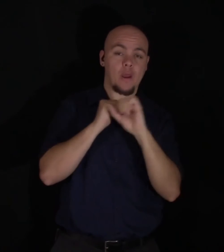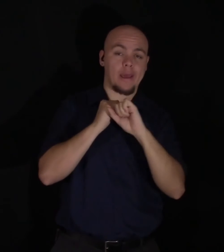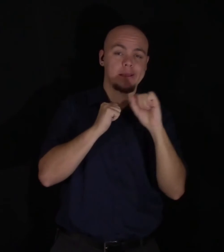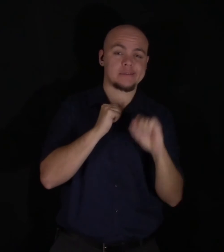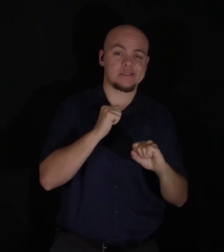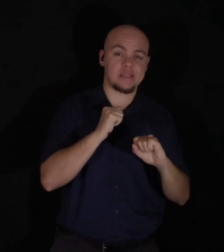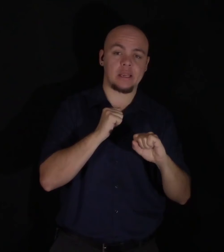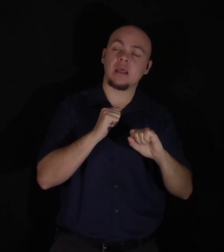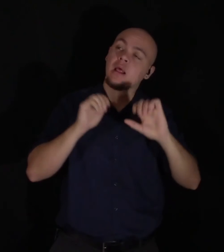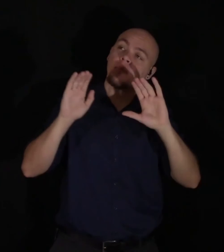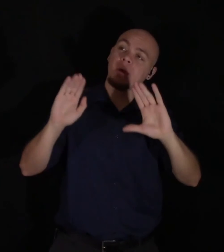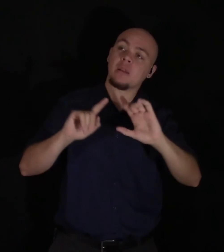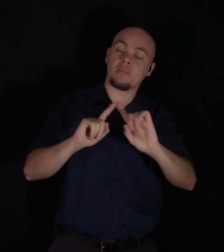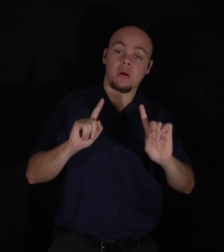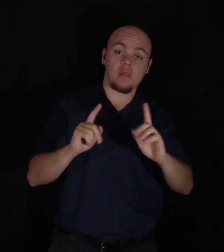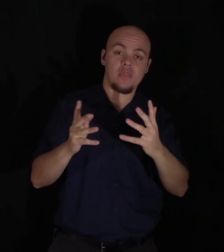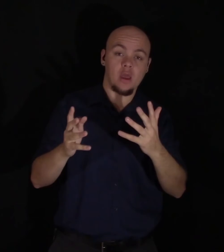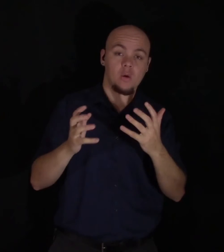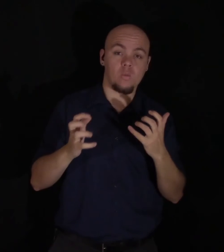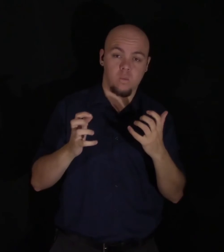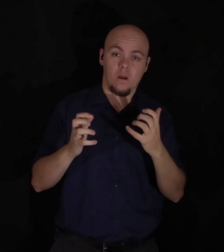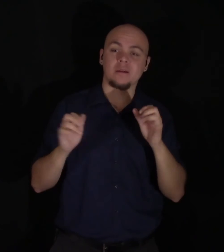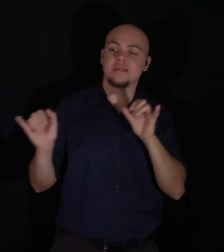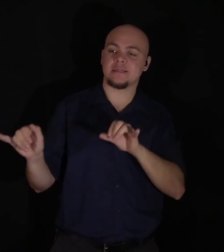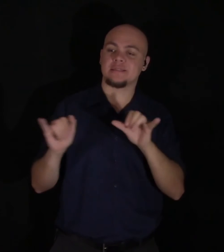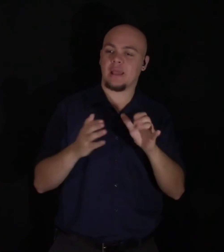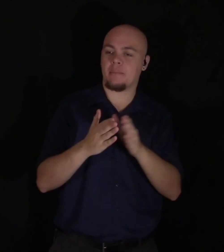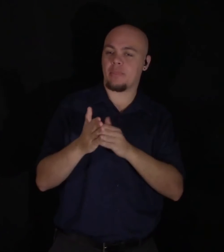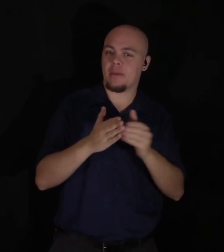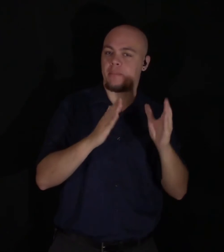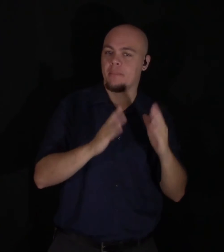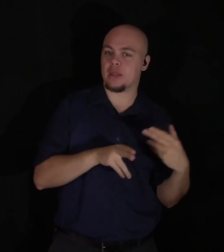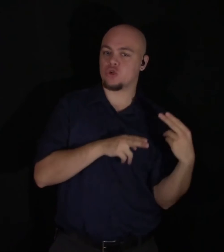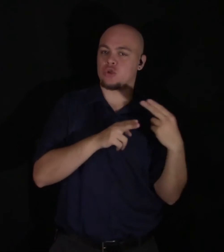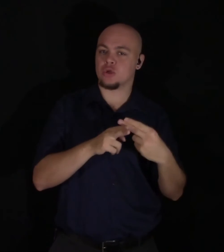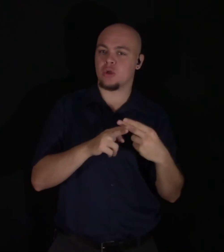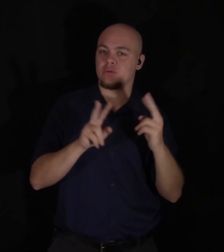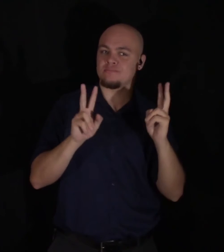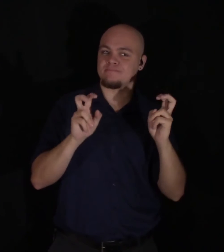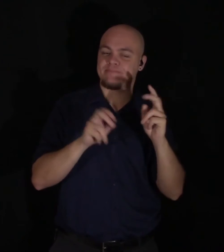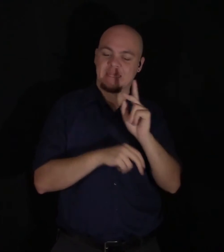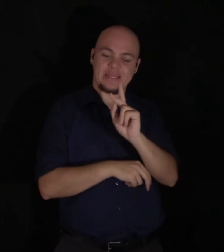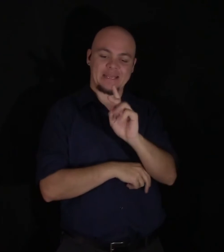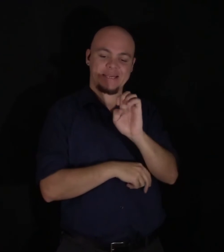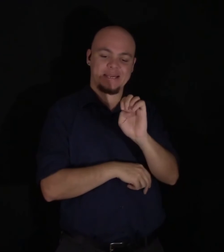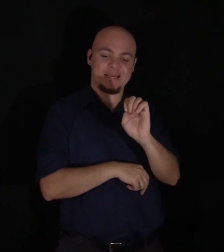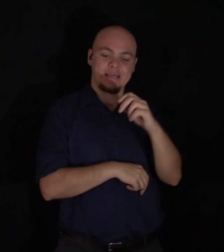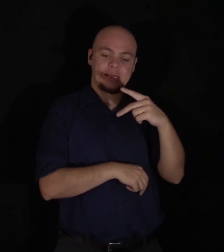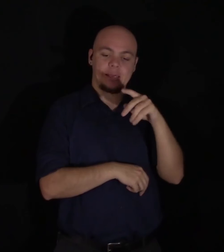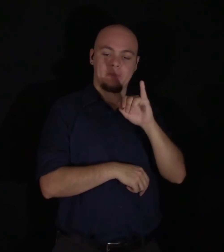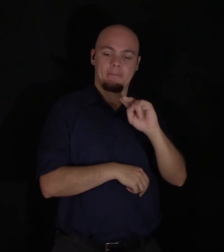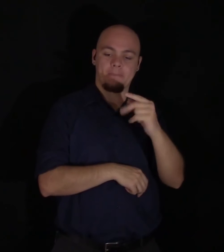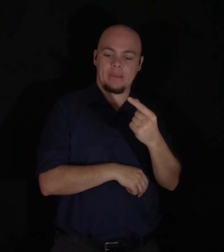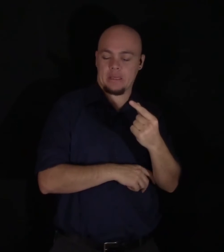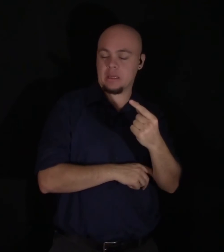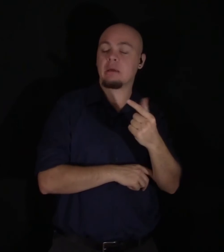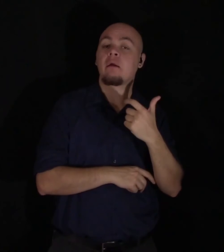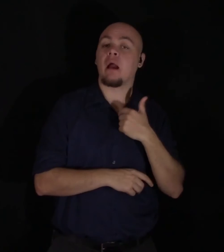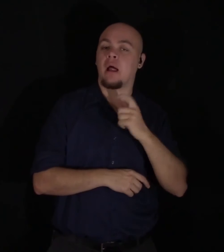they want, as the painters call it, keeping, and I greatly need a friend who would have